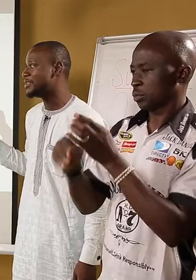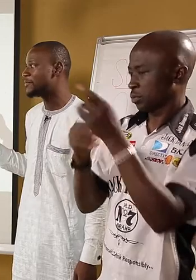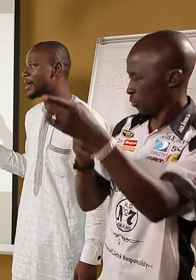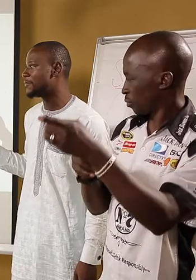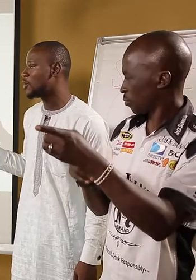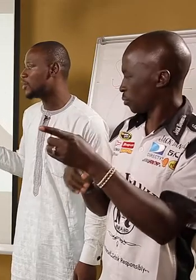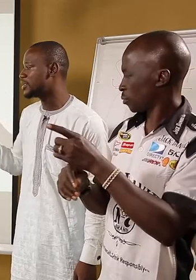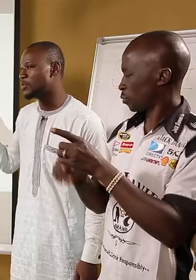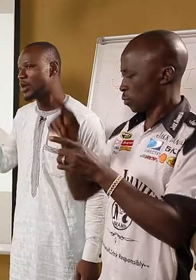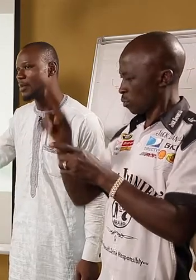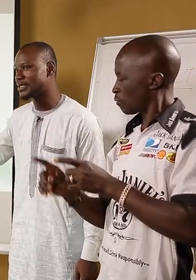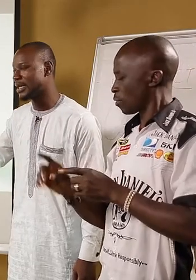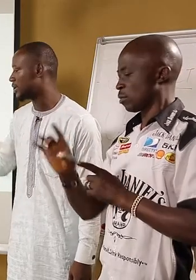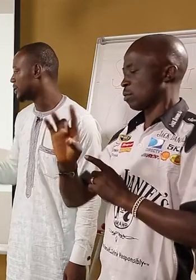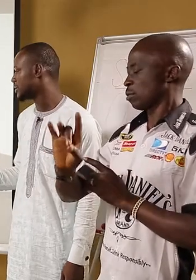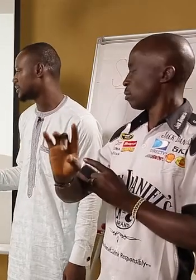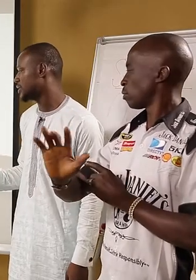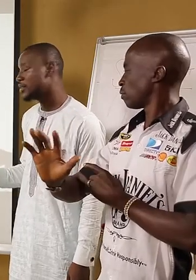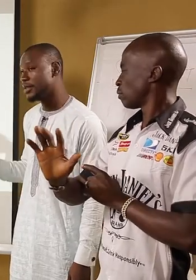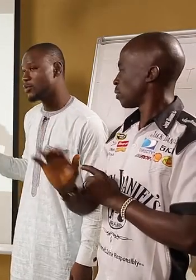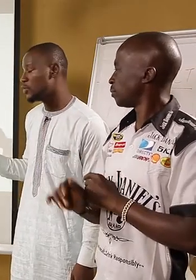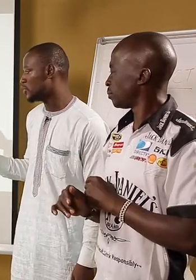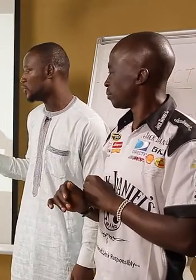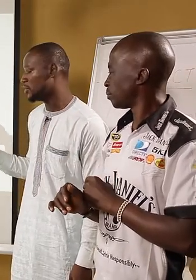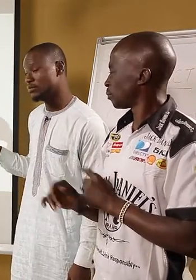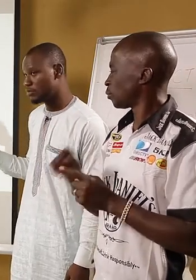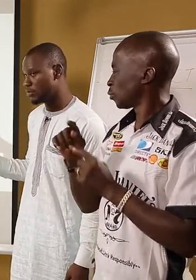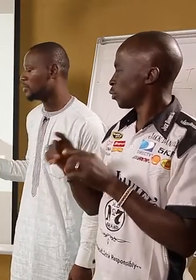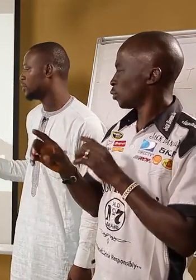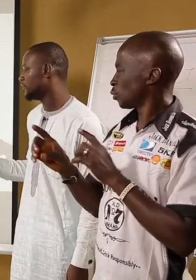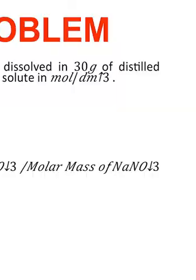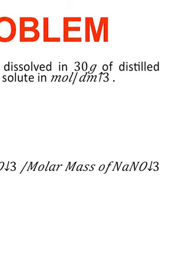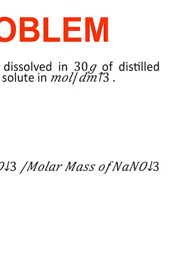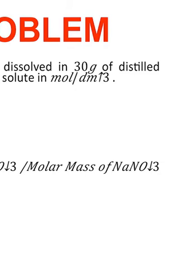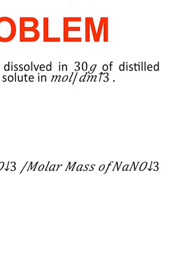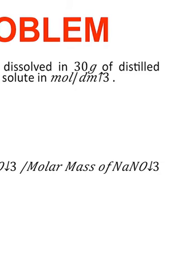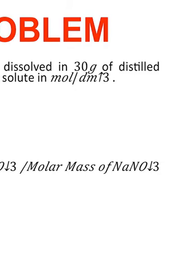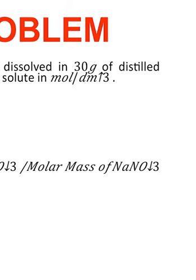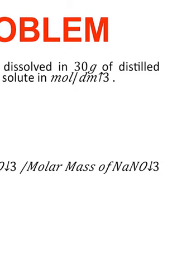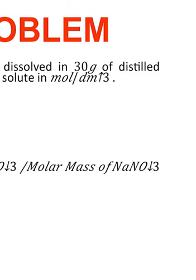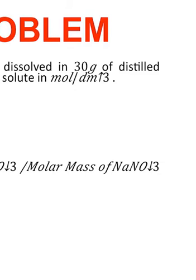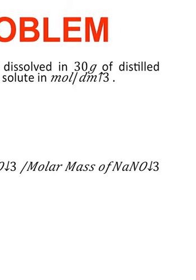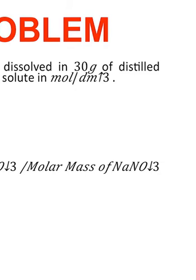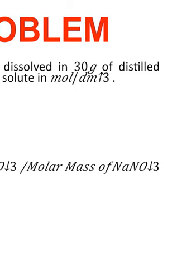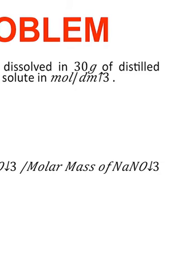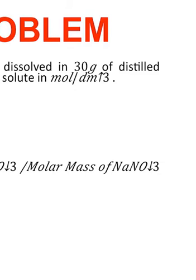over 85, which is the molar mass calculated. Then when you do the division very well, you end up